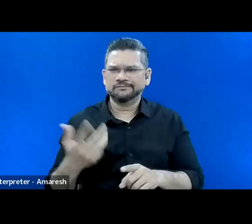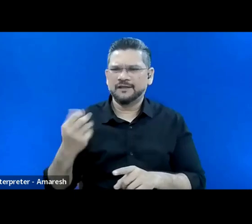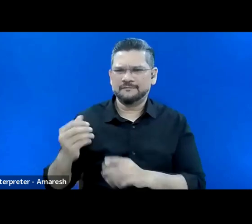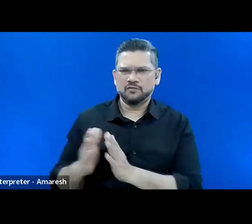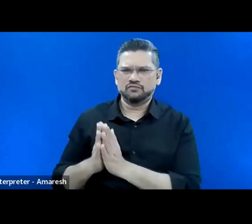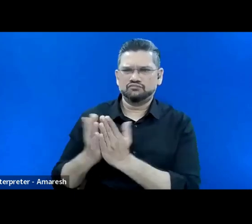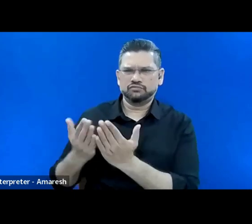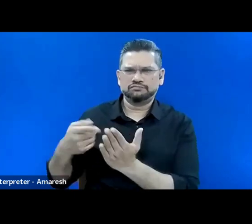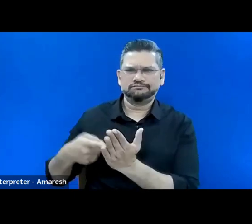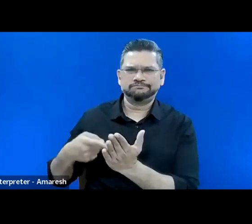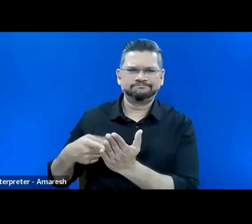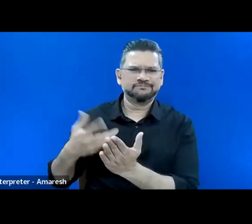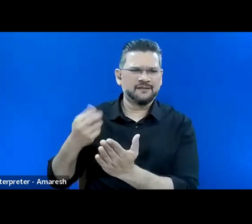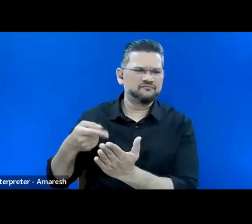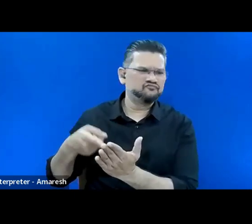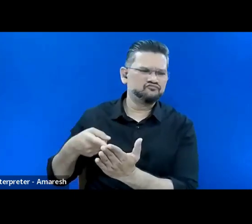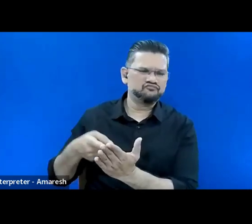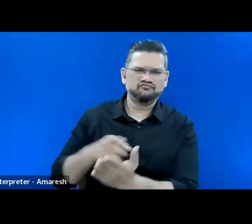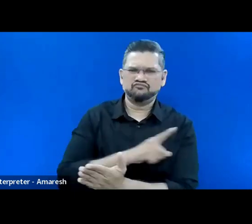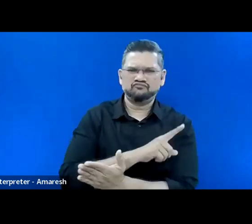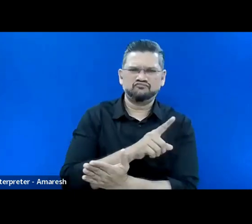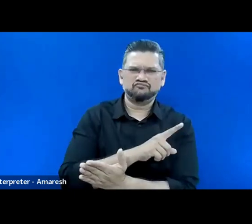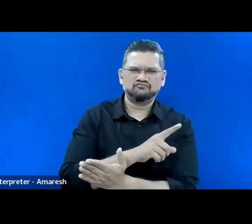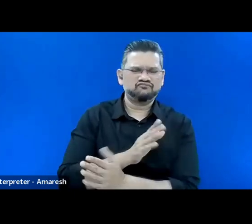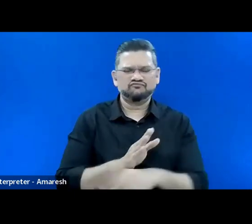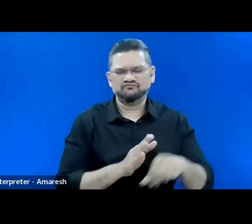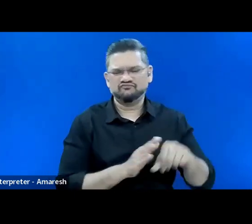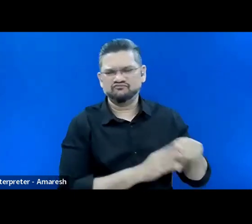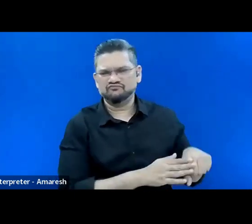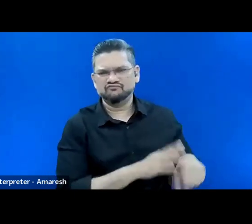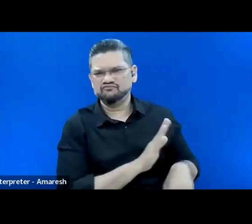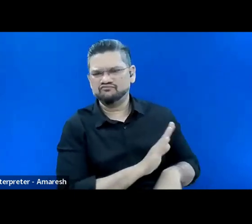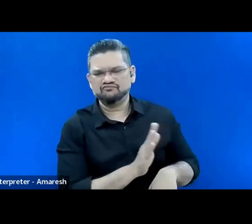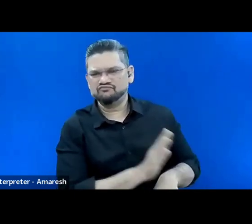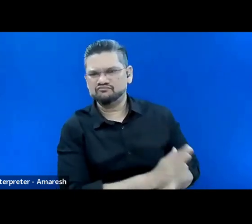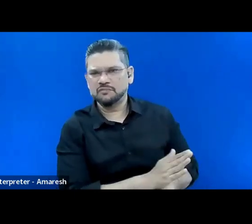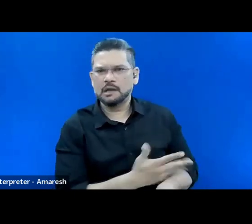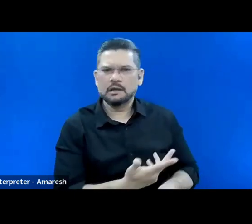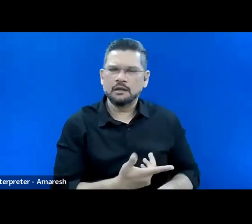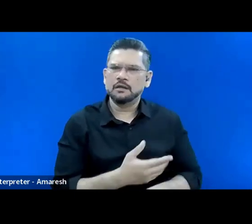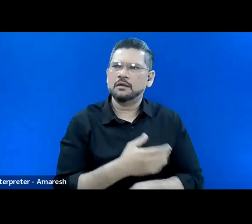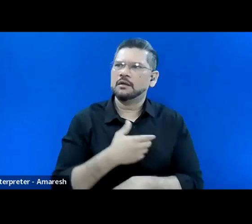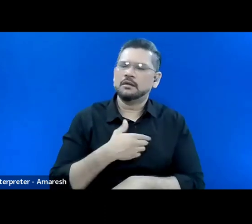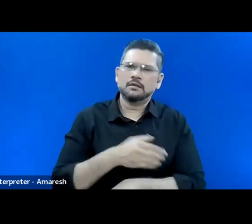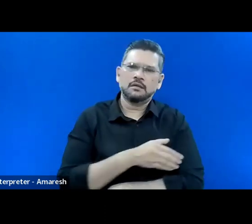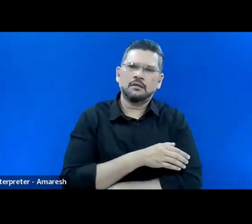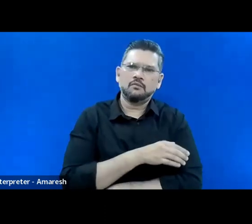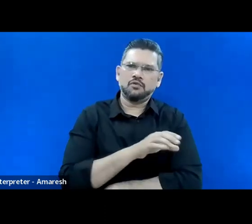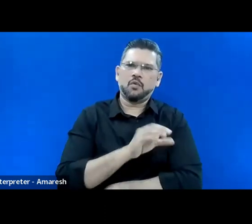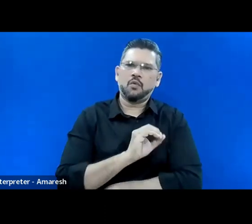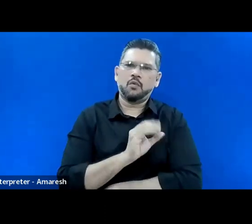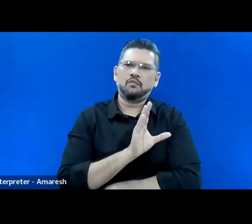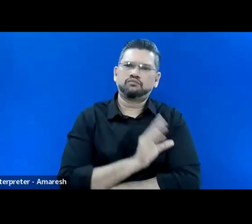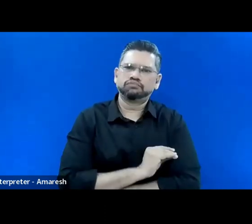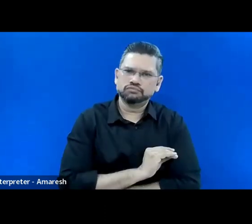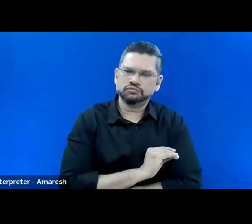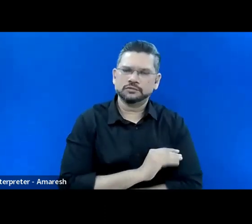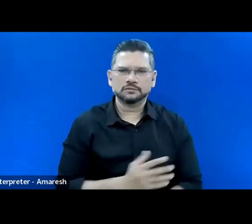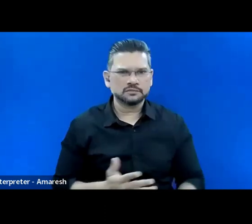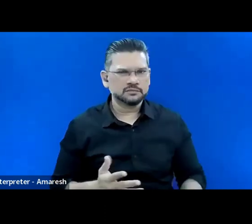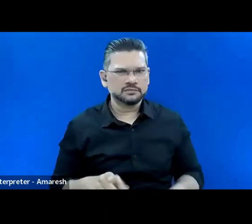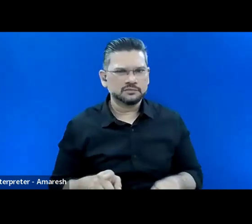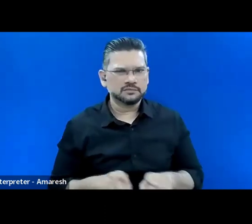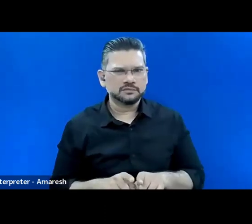secluded, isolated, to keep them in abusive situations, and to disempower them see situations, and I've experienced firsthand